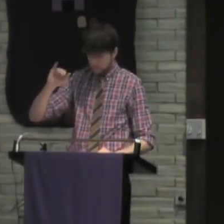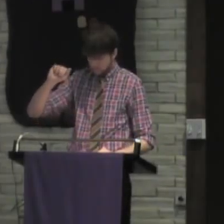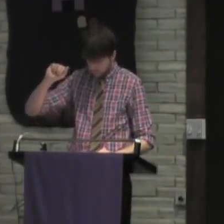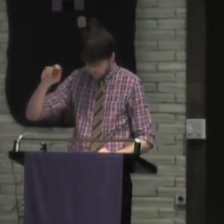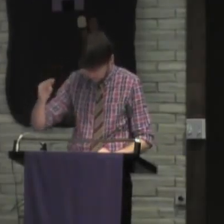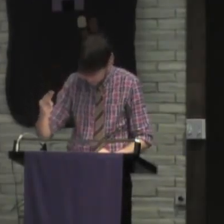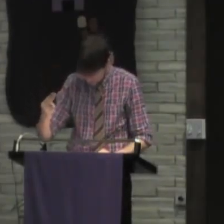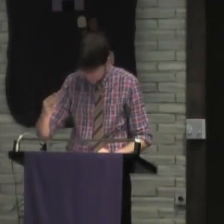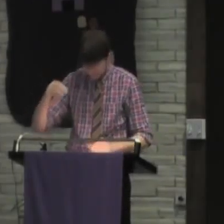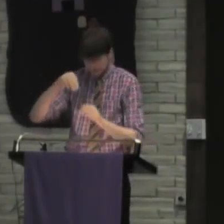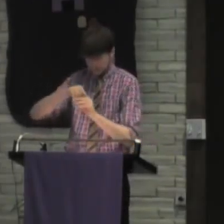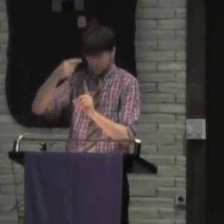in the words of Nehemiah,